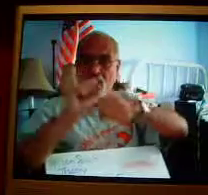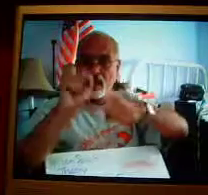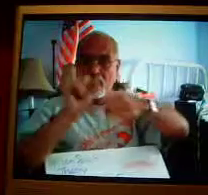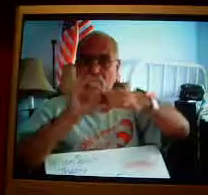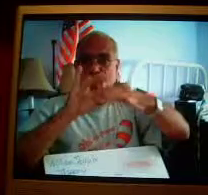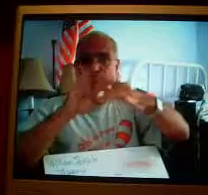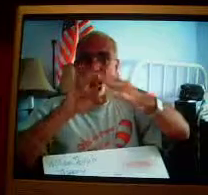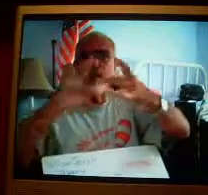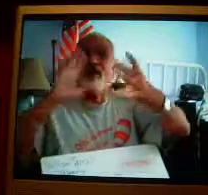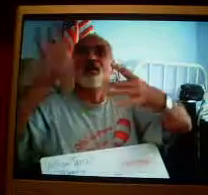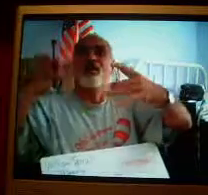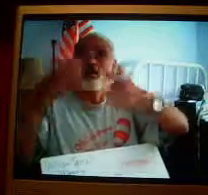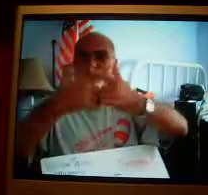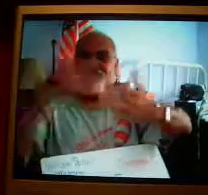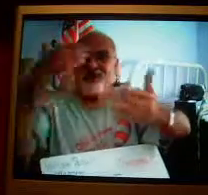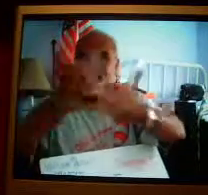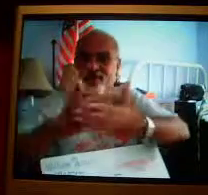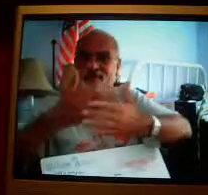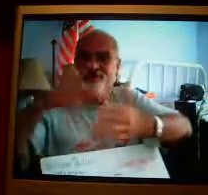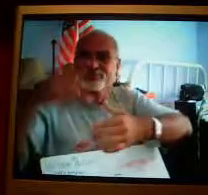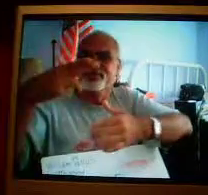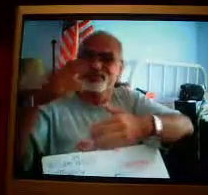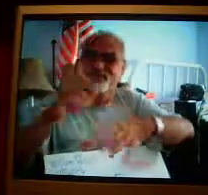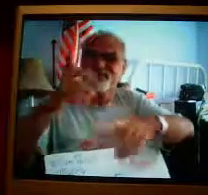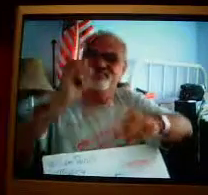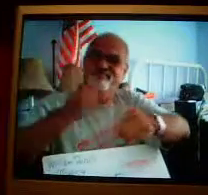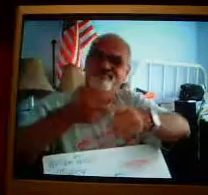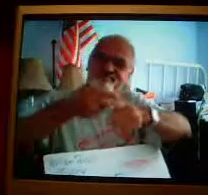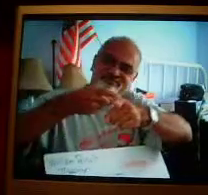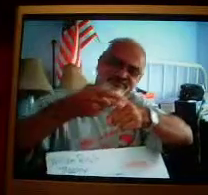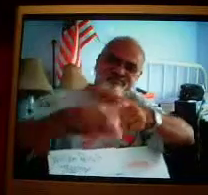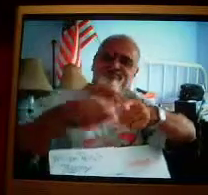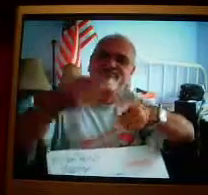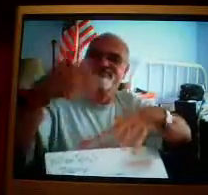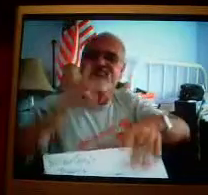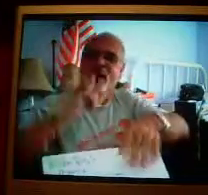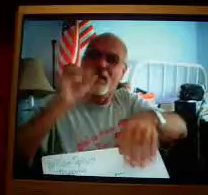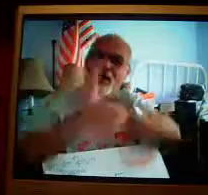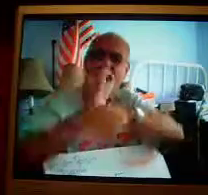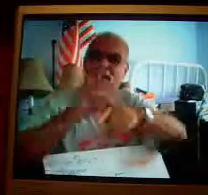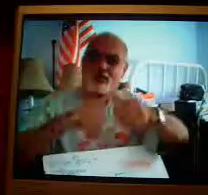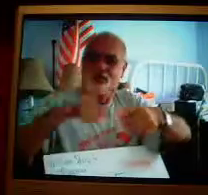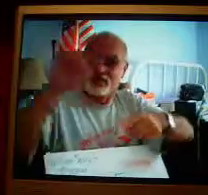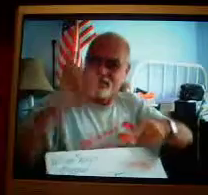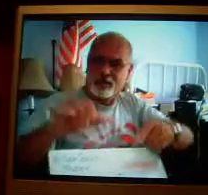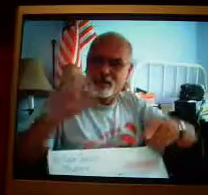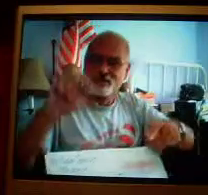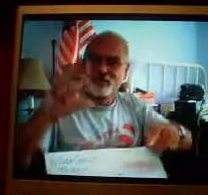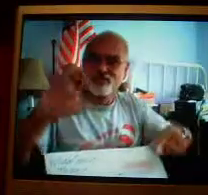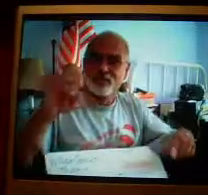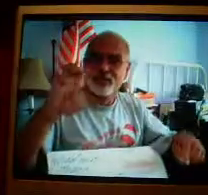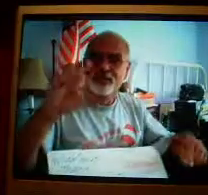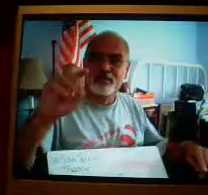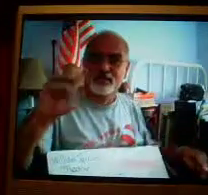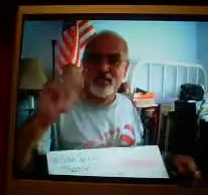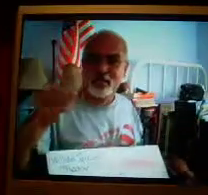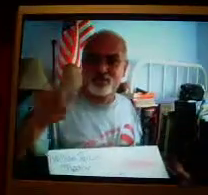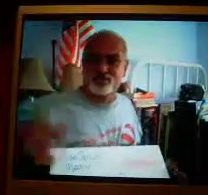connecting things, and it's working, and then that way they hit the point, and they really understand that. And that's